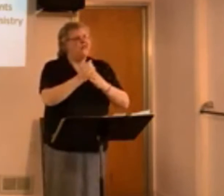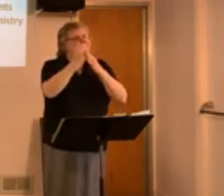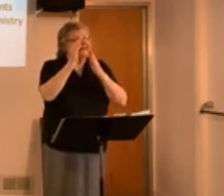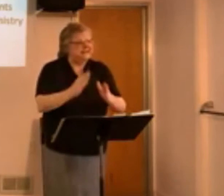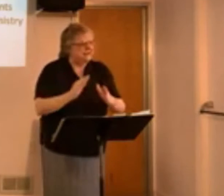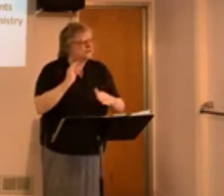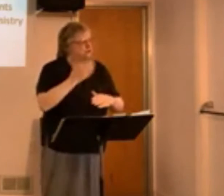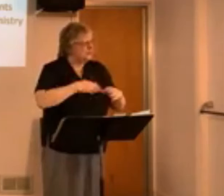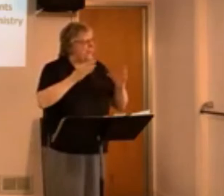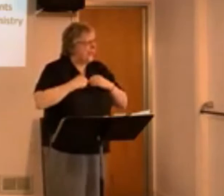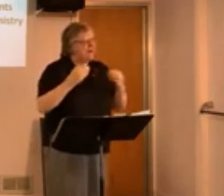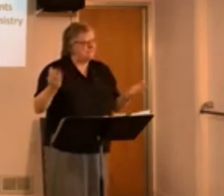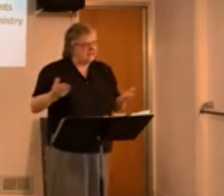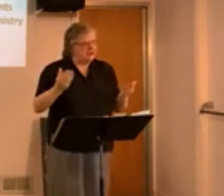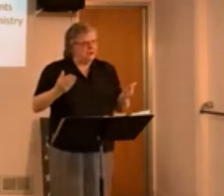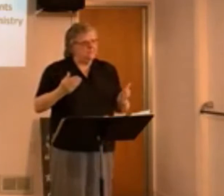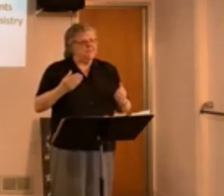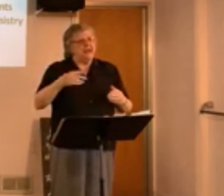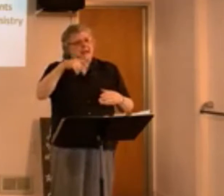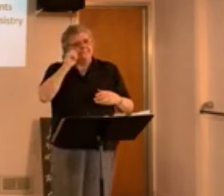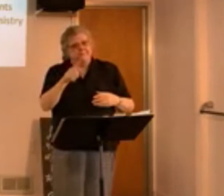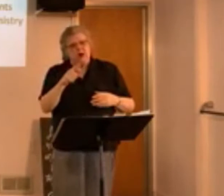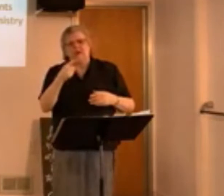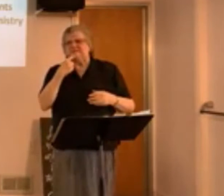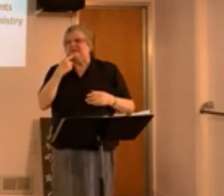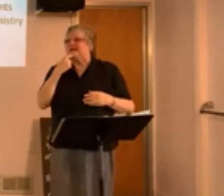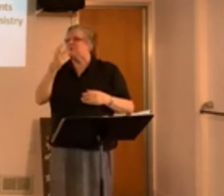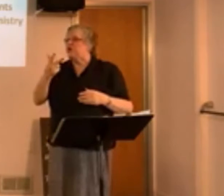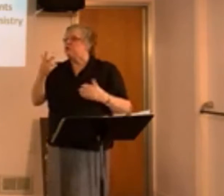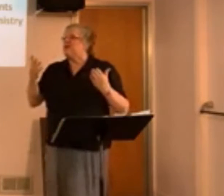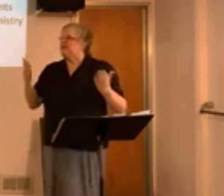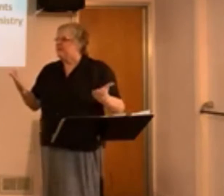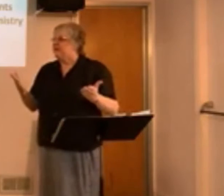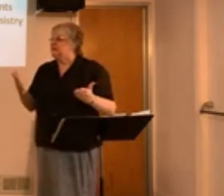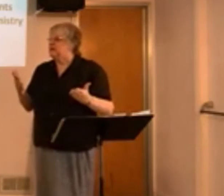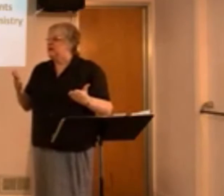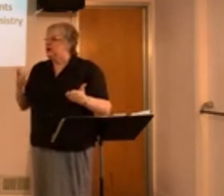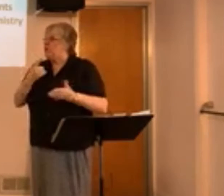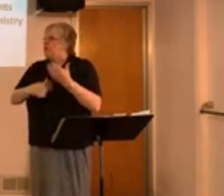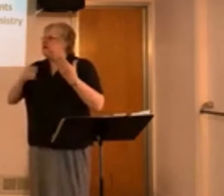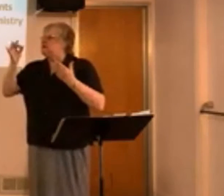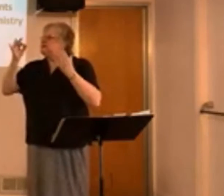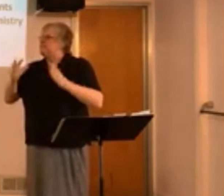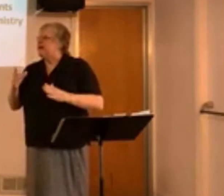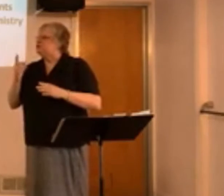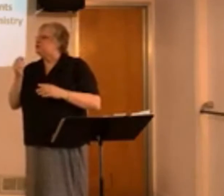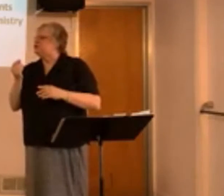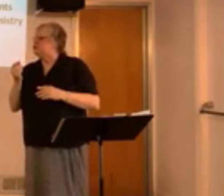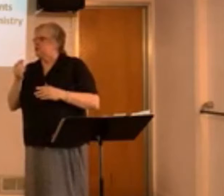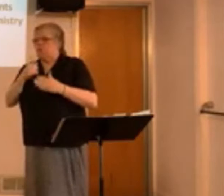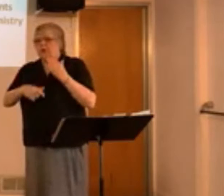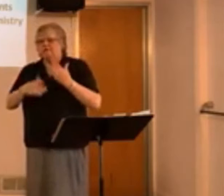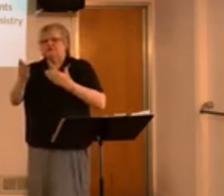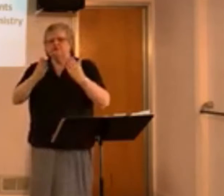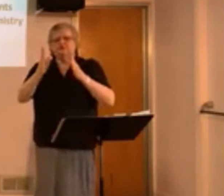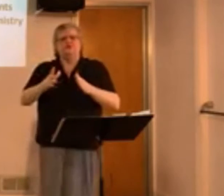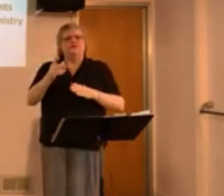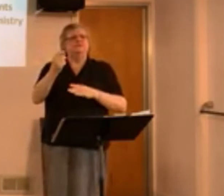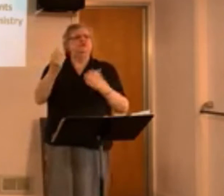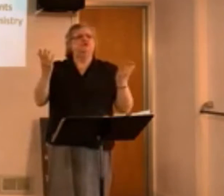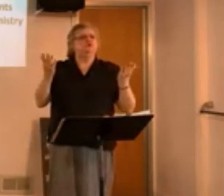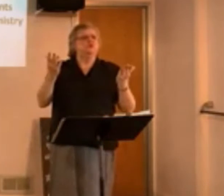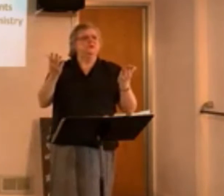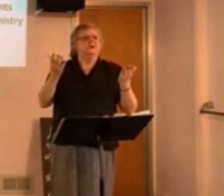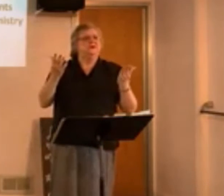he highlights three things that our leaders, if you wonder, what does a pastor do? What do deacons do? Well,